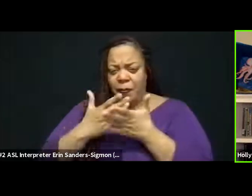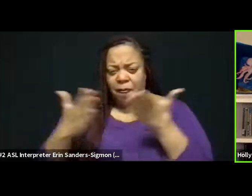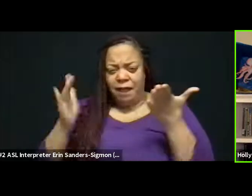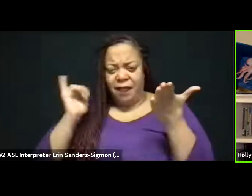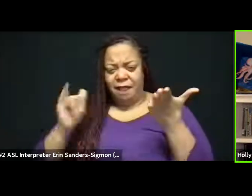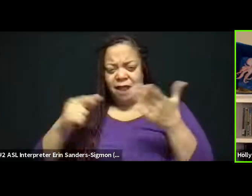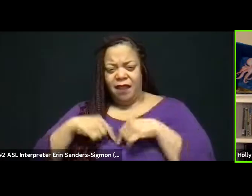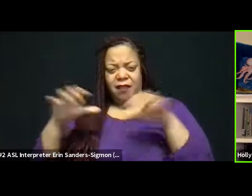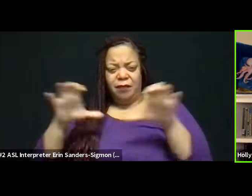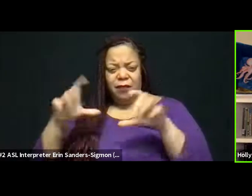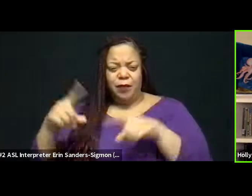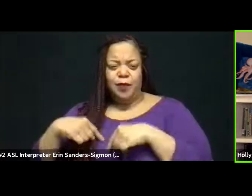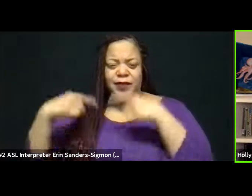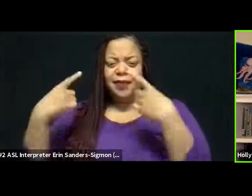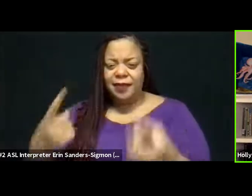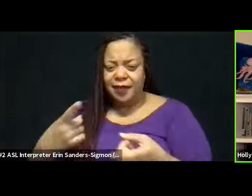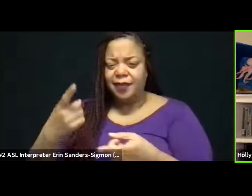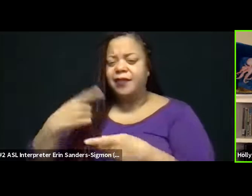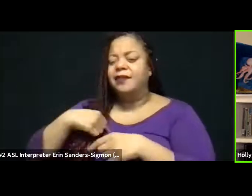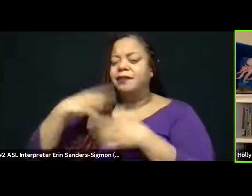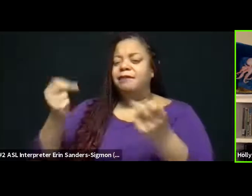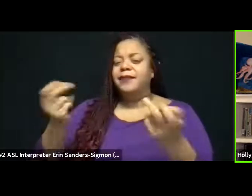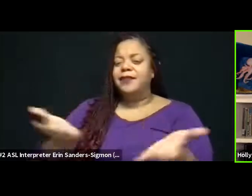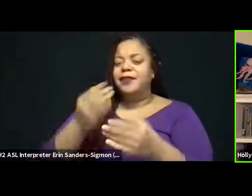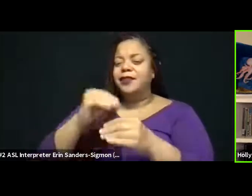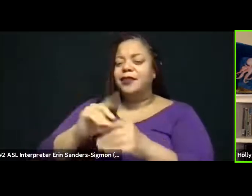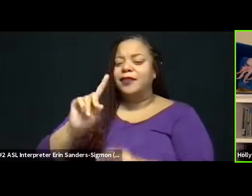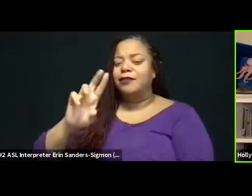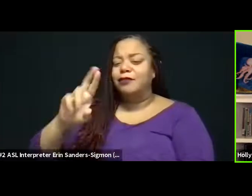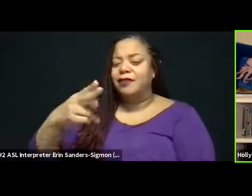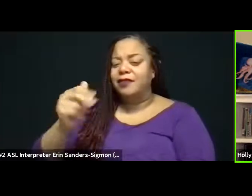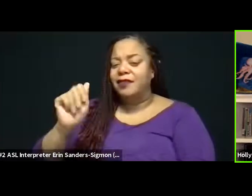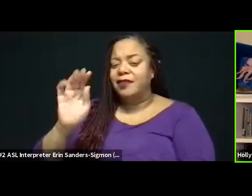And so I think those things are possible in other places as well.